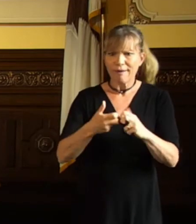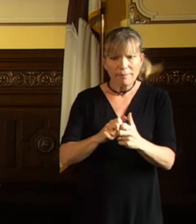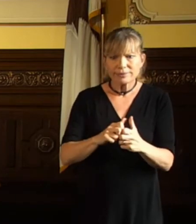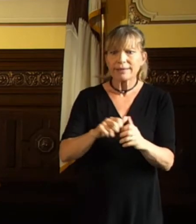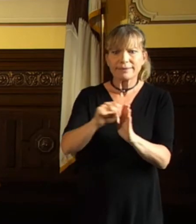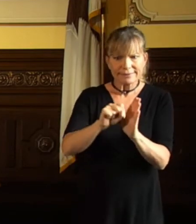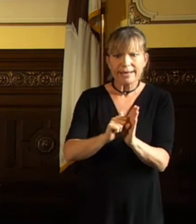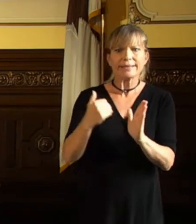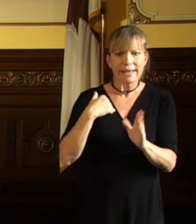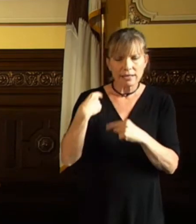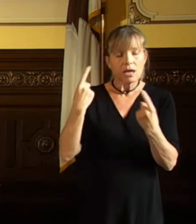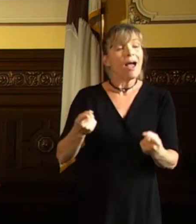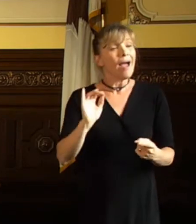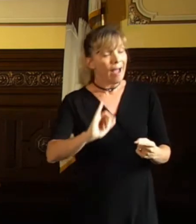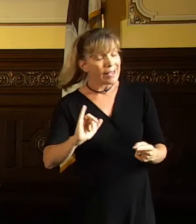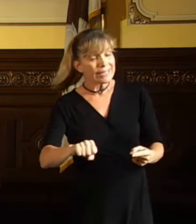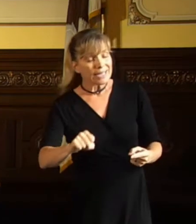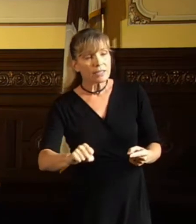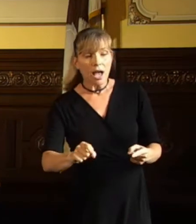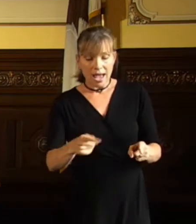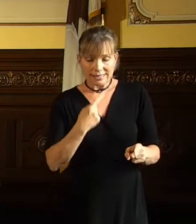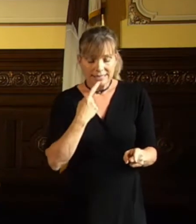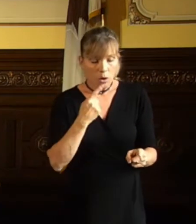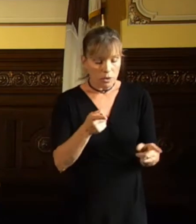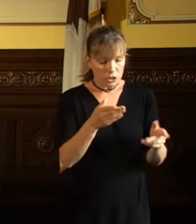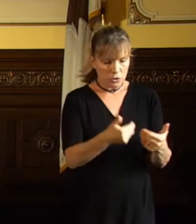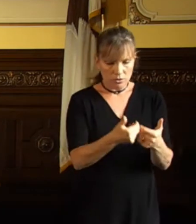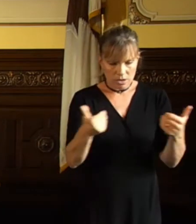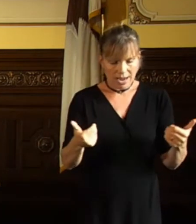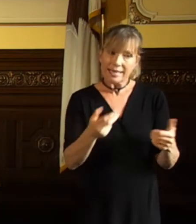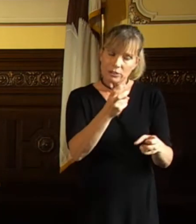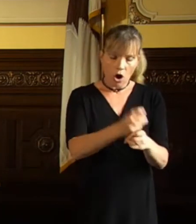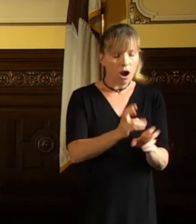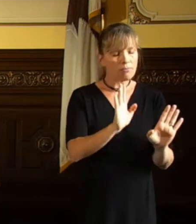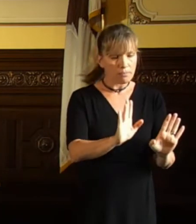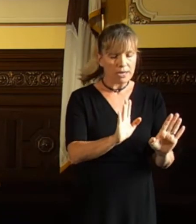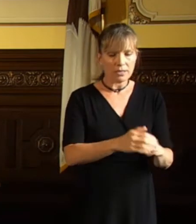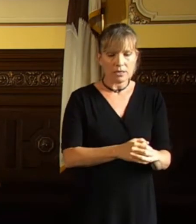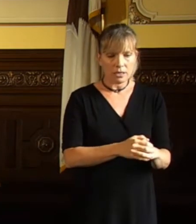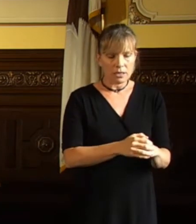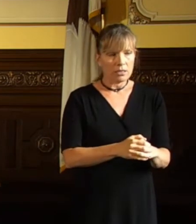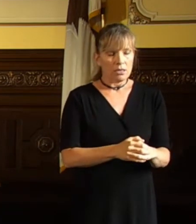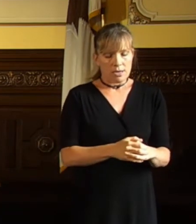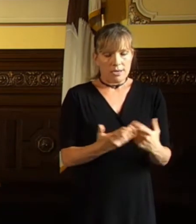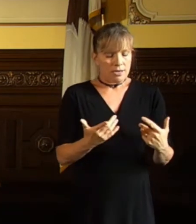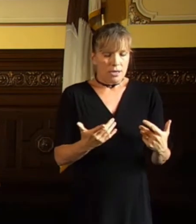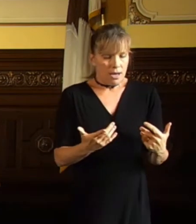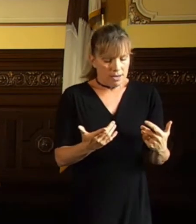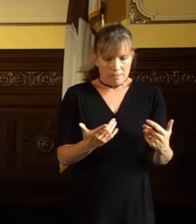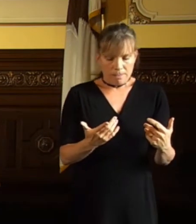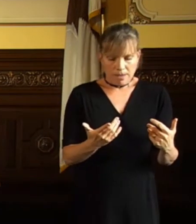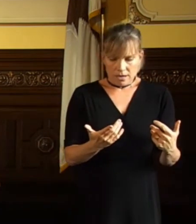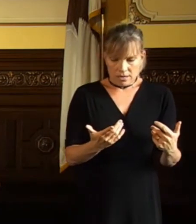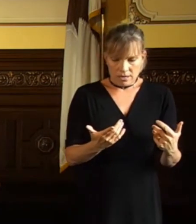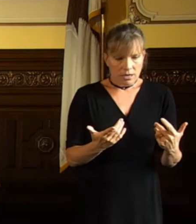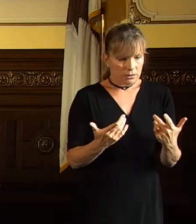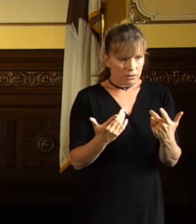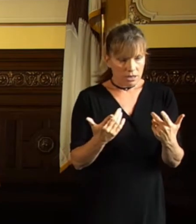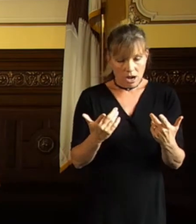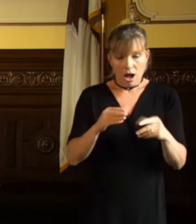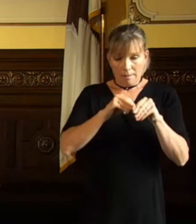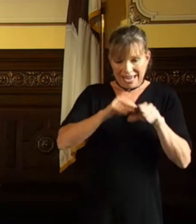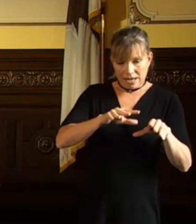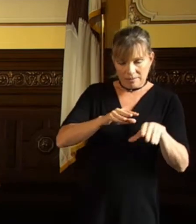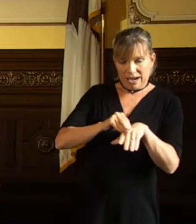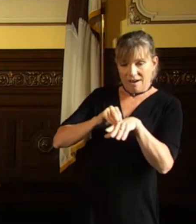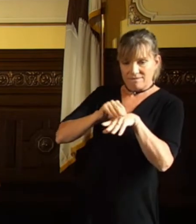that the state's had? Yeah, and as I say, when you set aside, and it's hard to do that, but setting aside the question of the effect that the